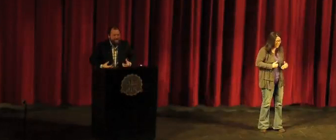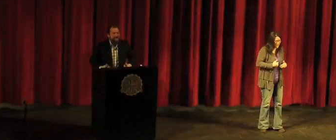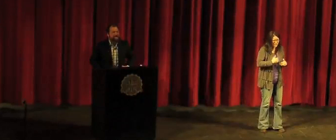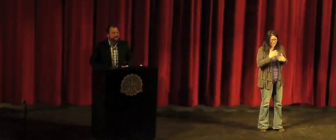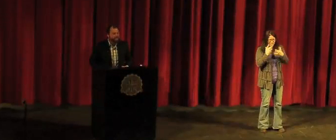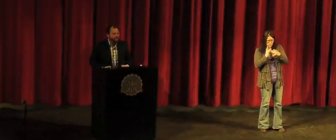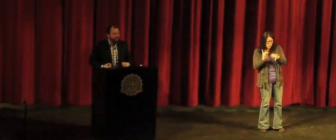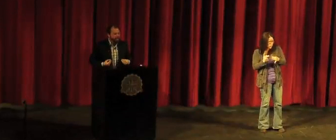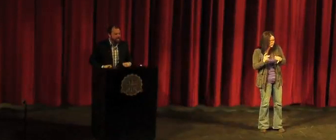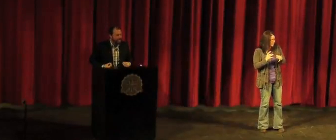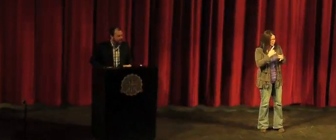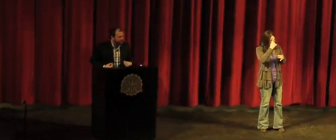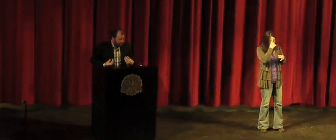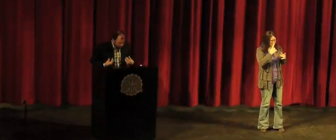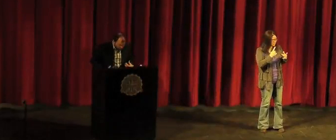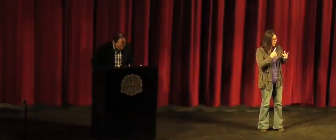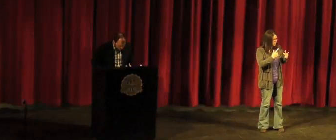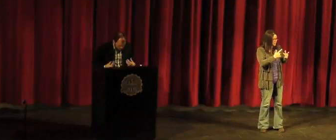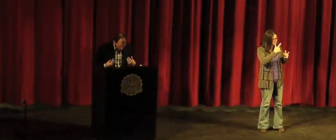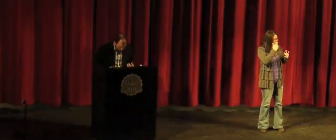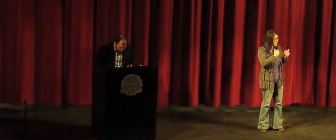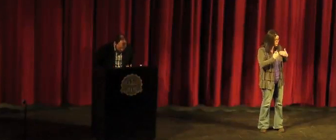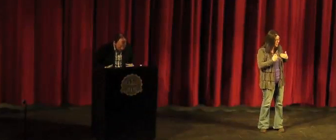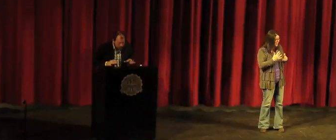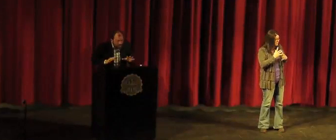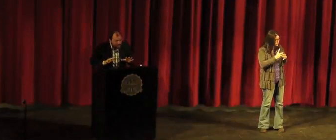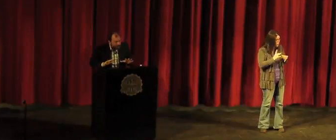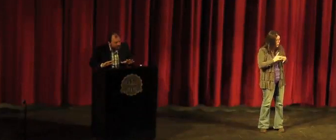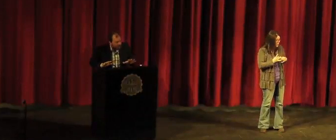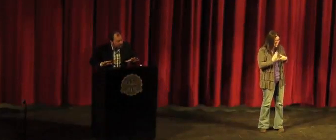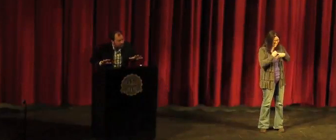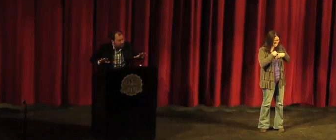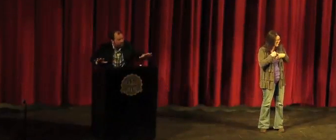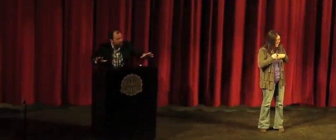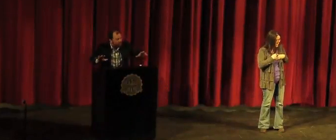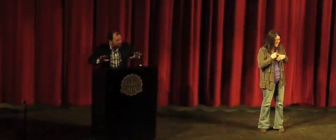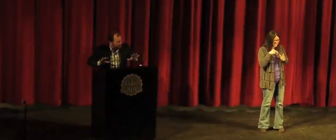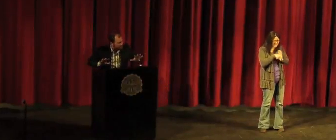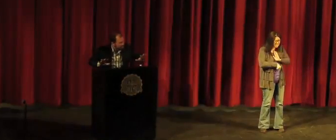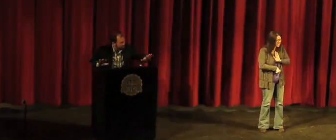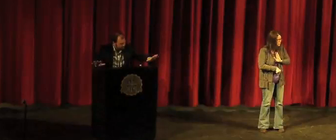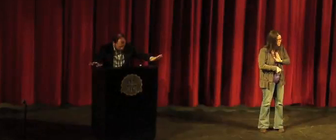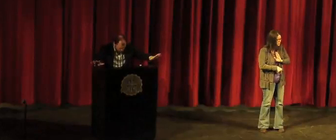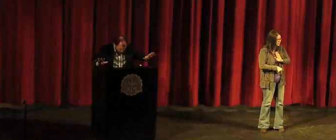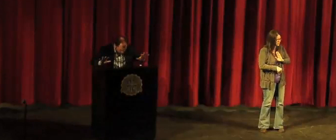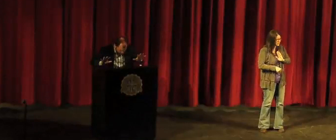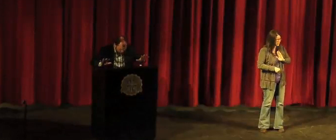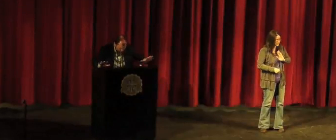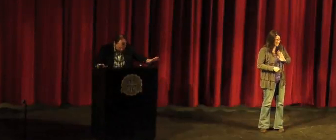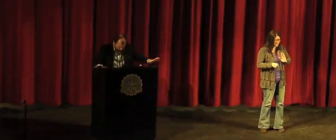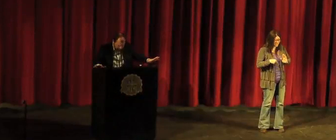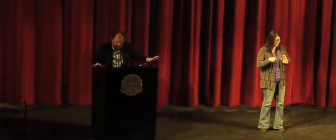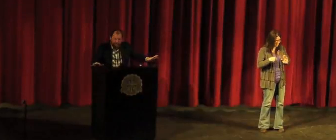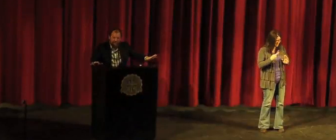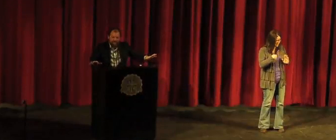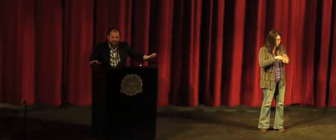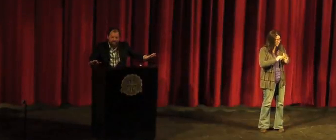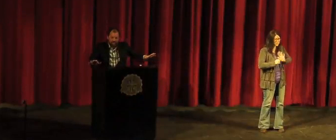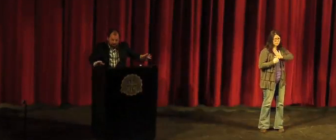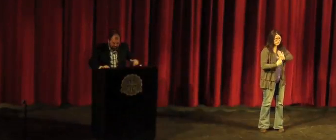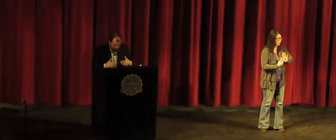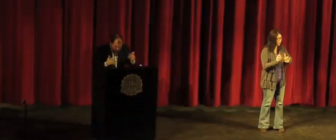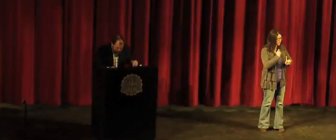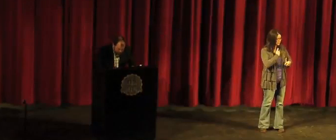It's because we carry a story in our bones that we comport ourselves to the world in certain